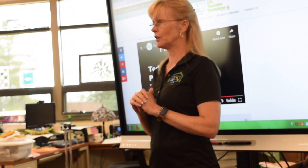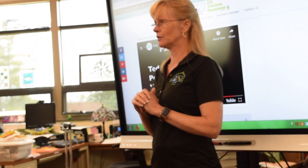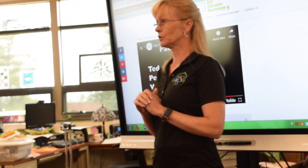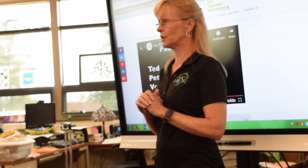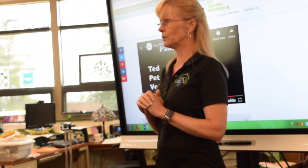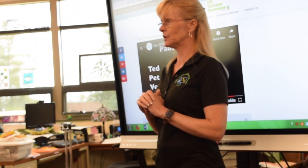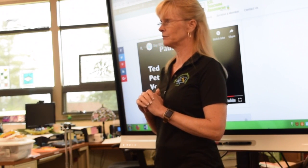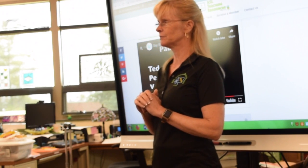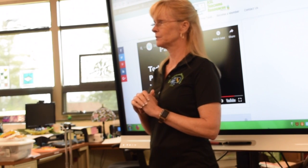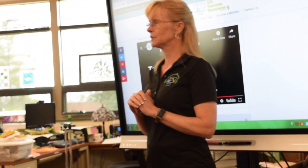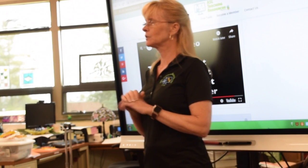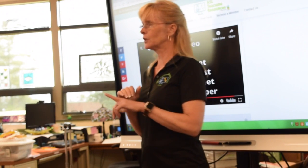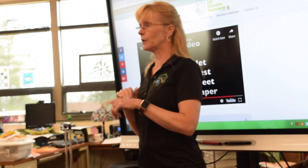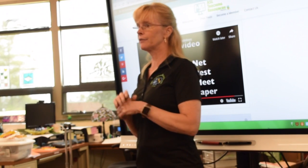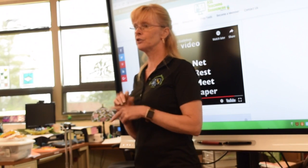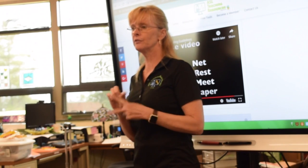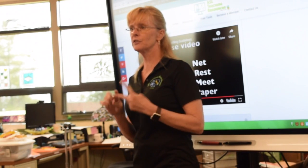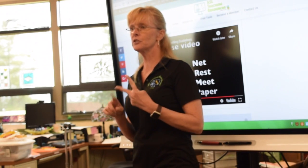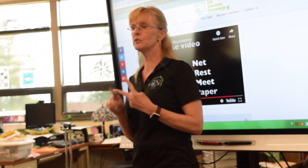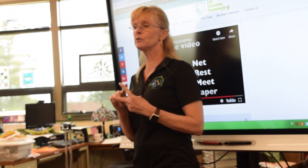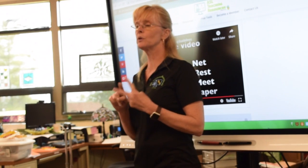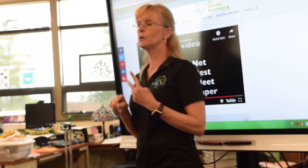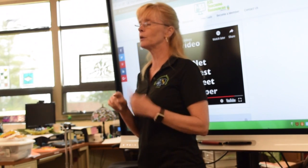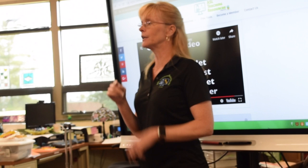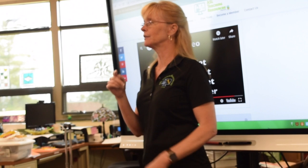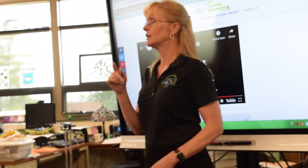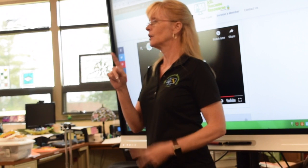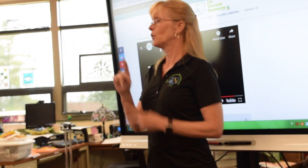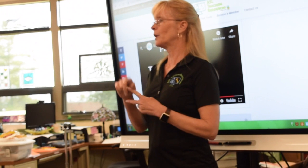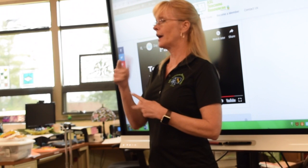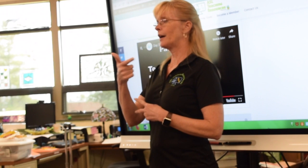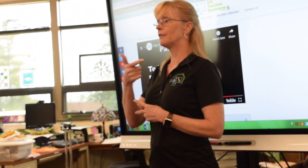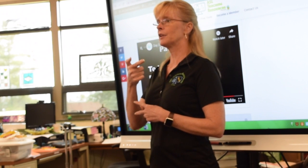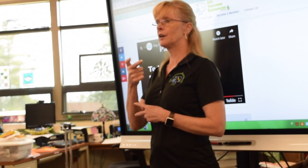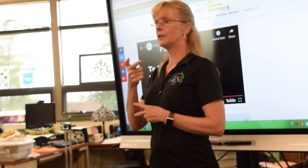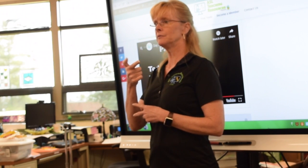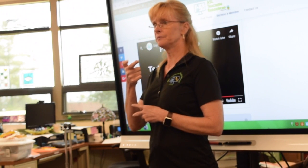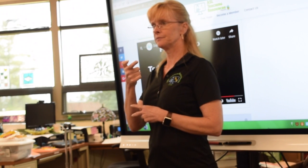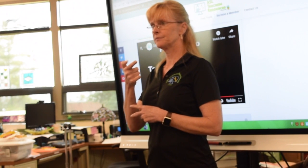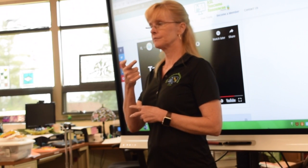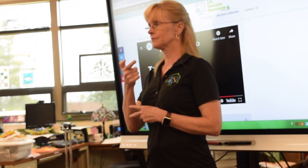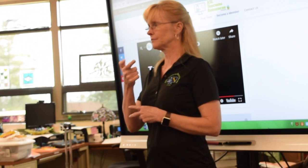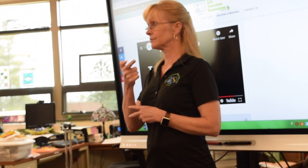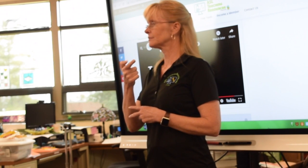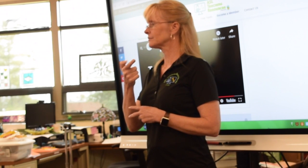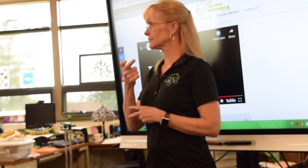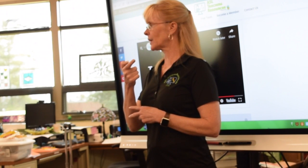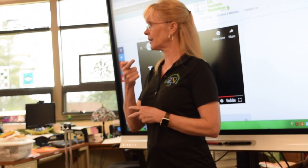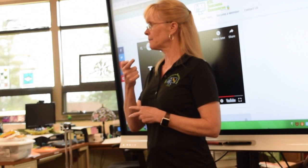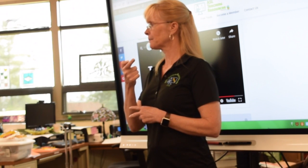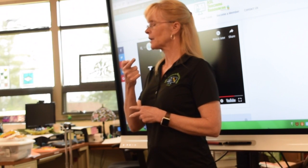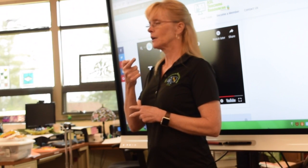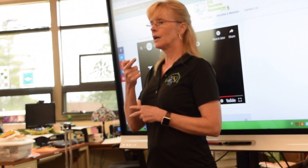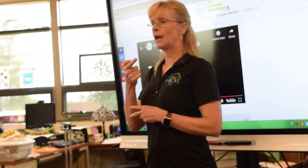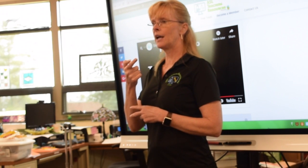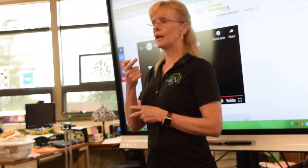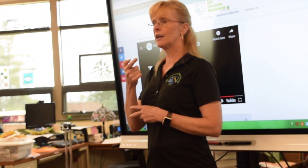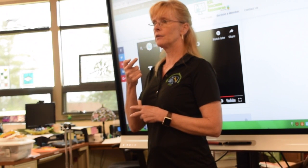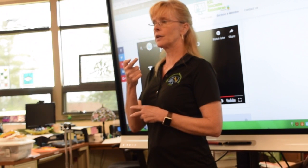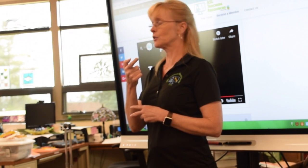y'all. 21. Good. We have 2 versions of 21. We have the gun. Oh, yeah. Okay? And the